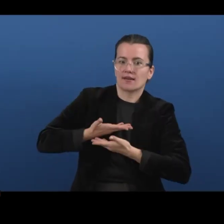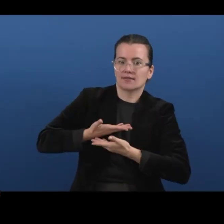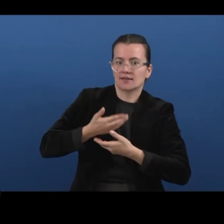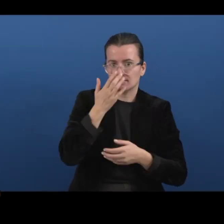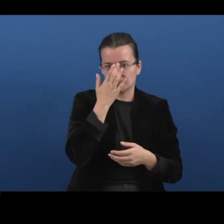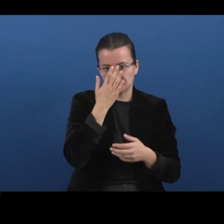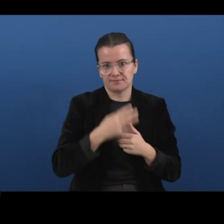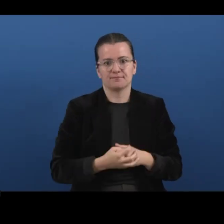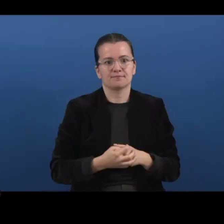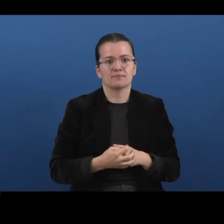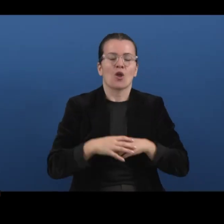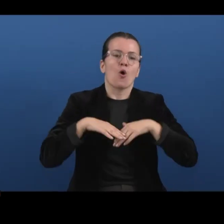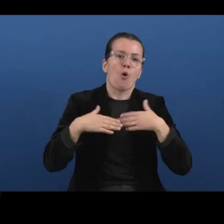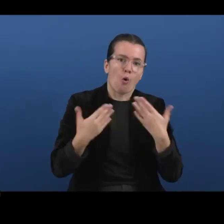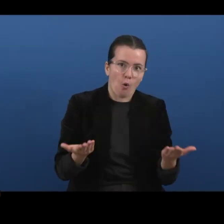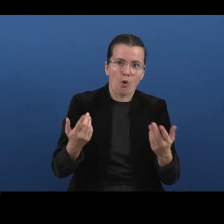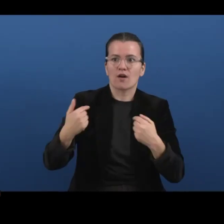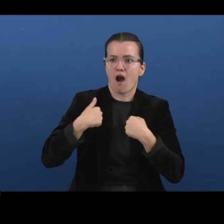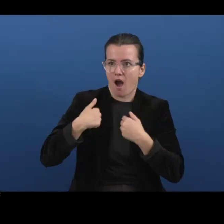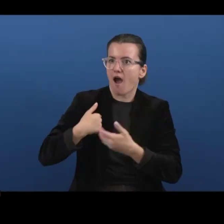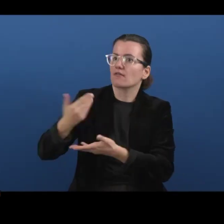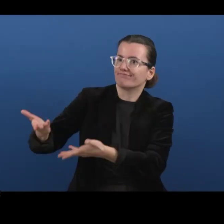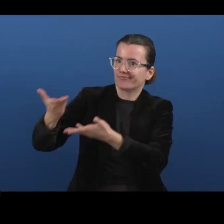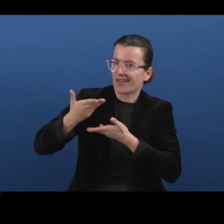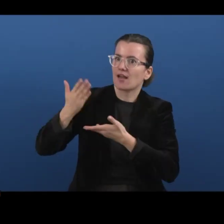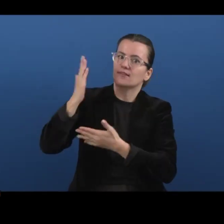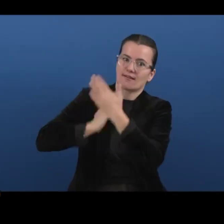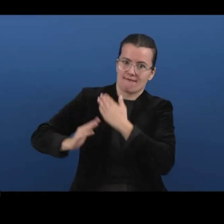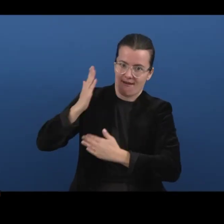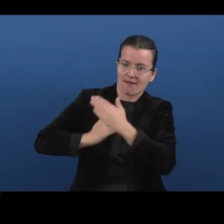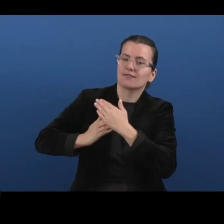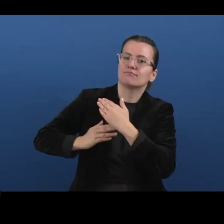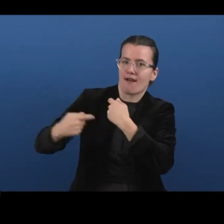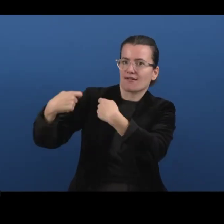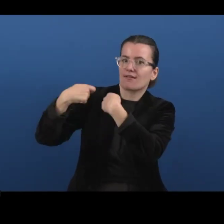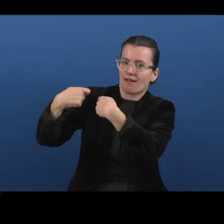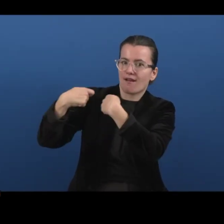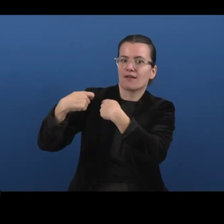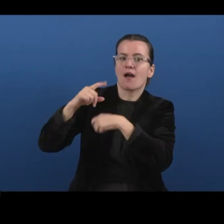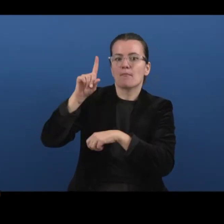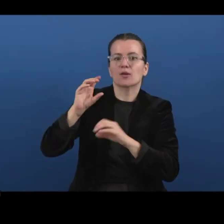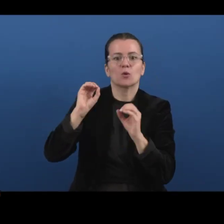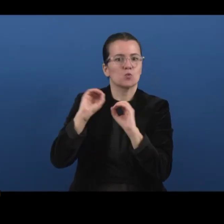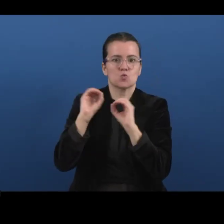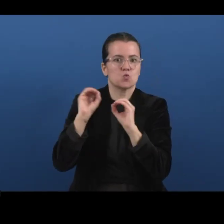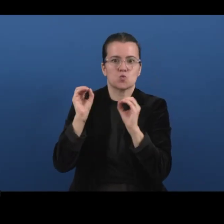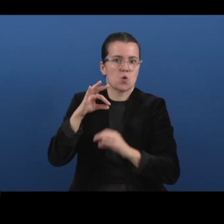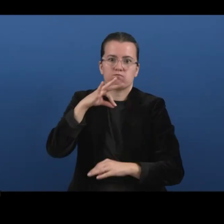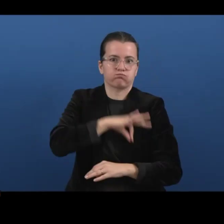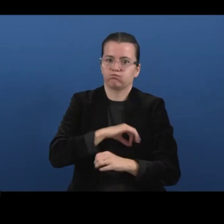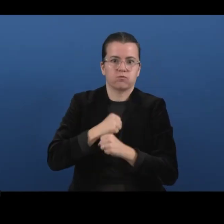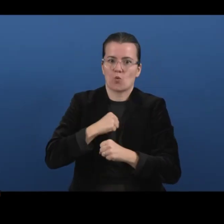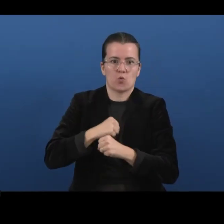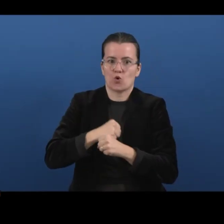am unemployed. I'm currently not in employment. And then the last option is, since we didn't want to have 20 options, it's just none of the